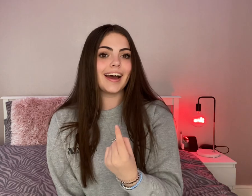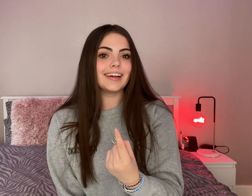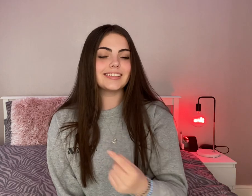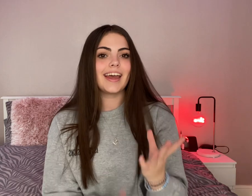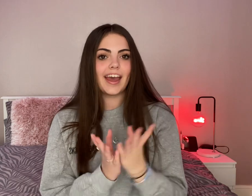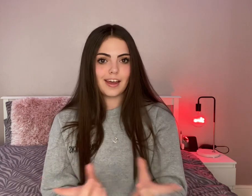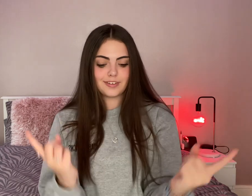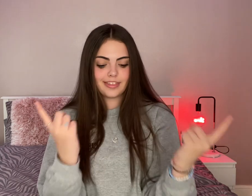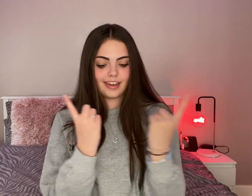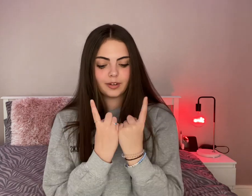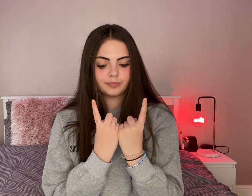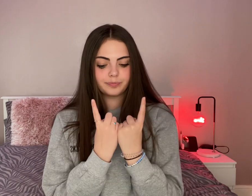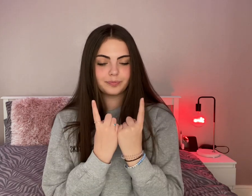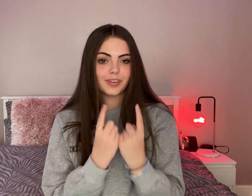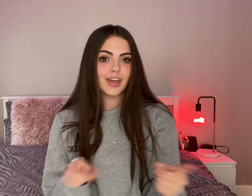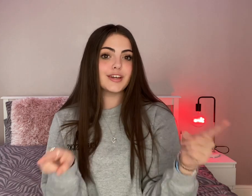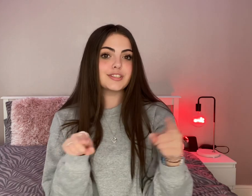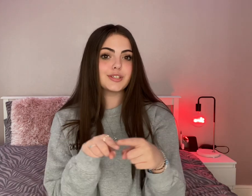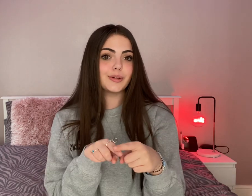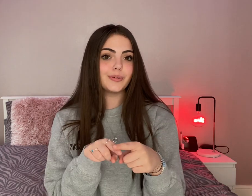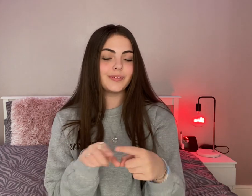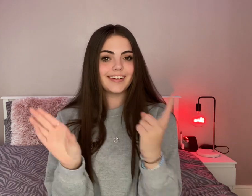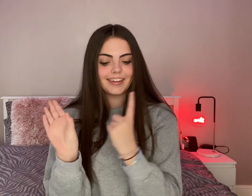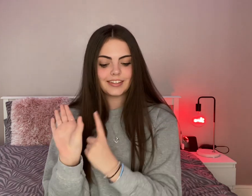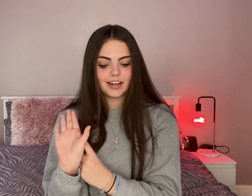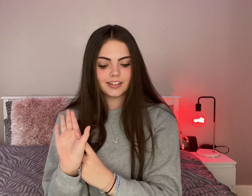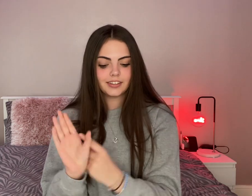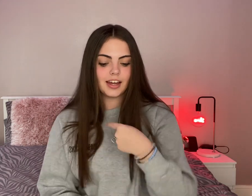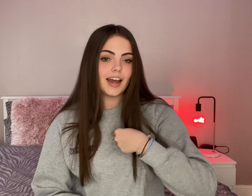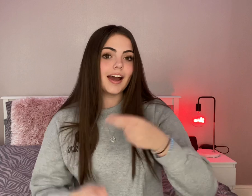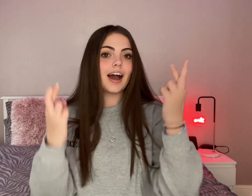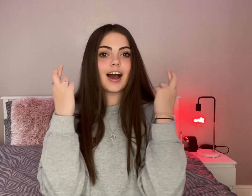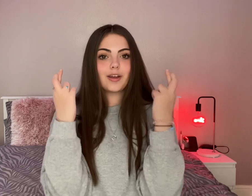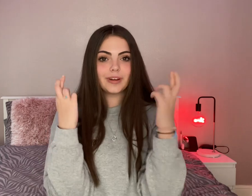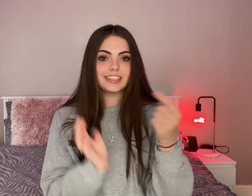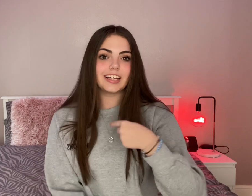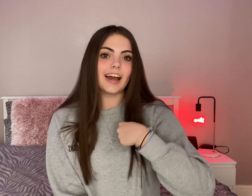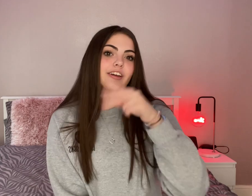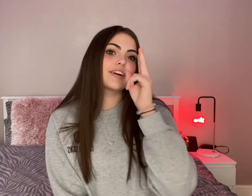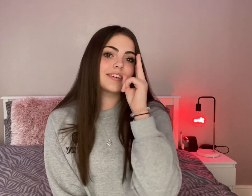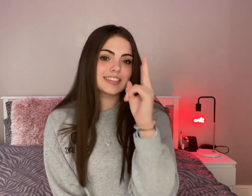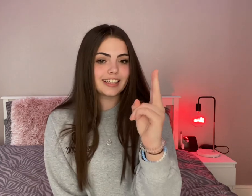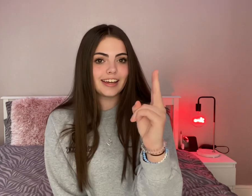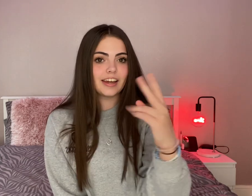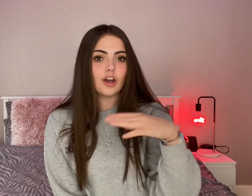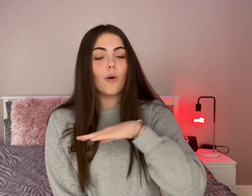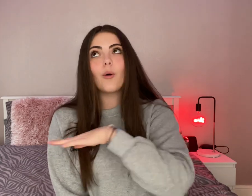had everything. Too young. I wish I could have seen it